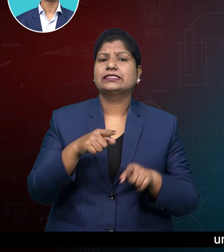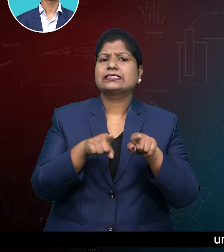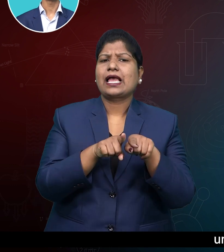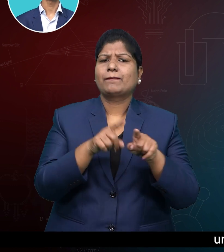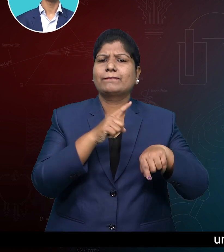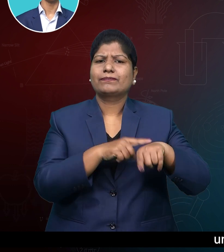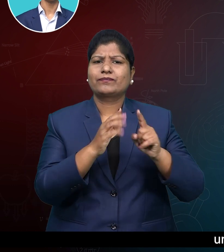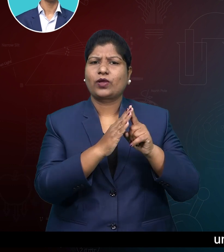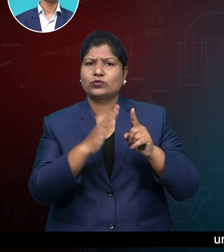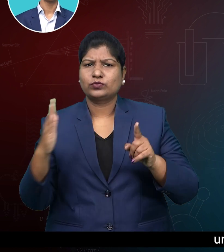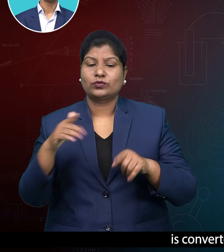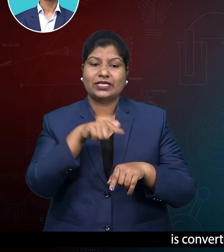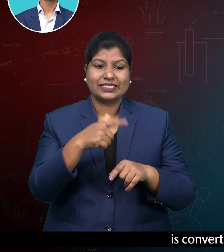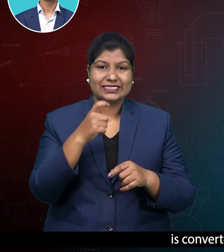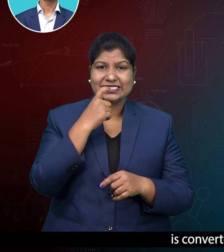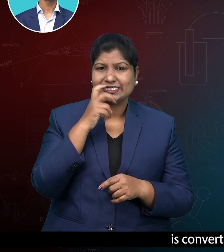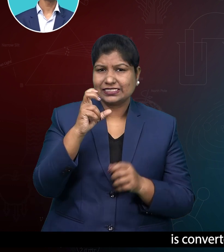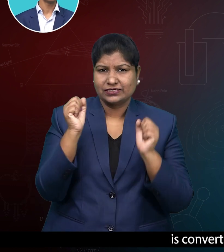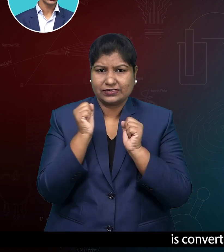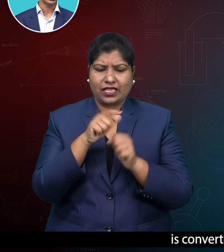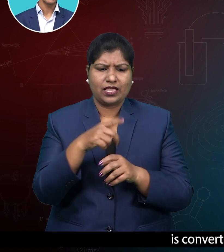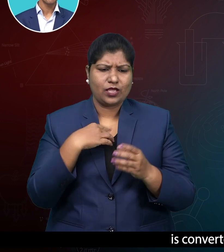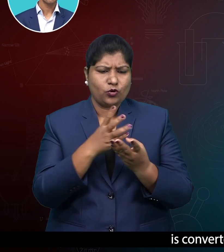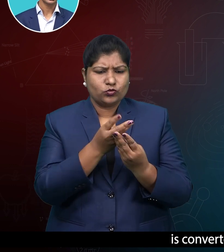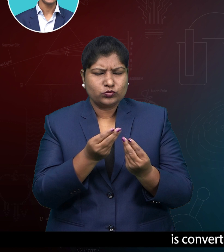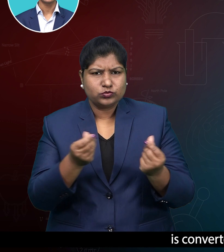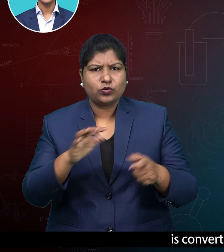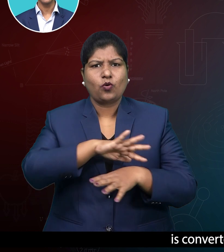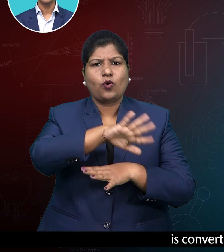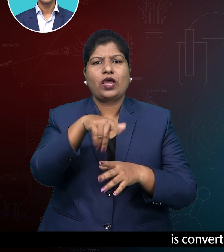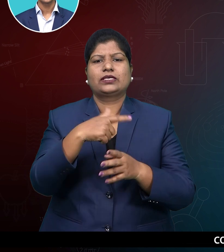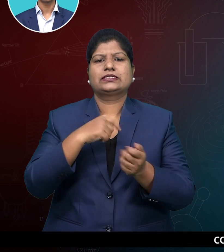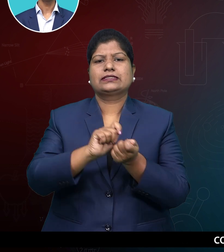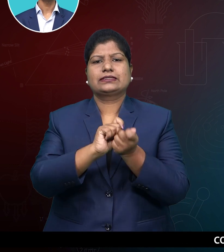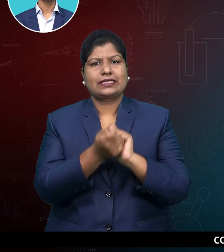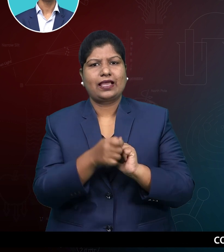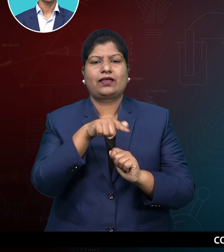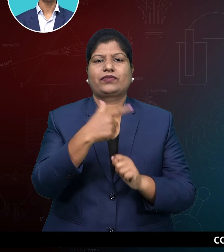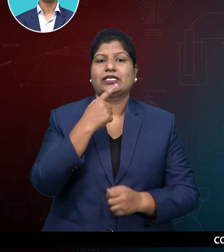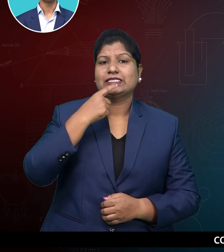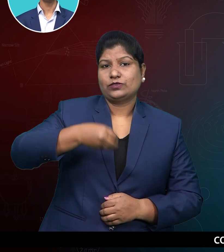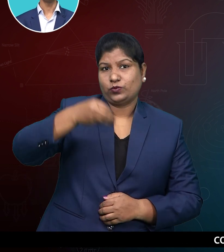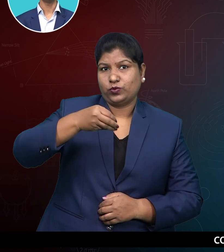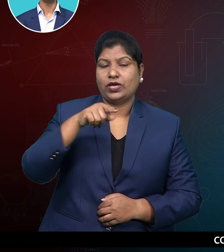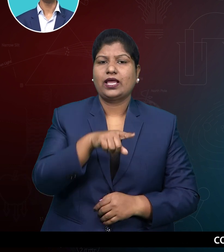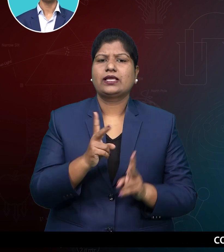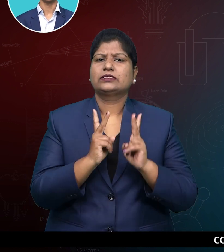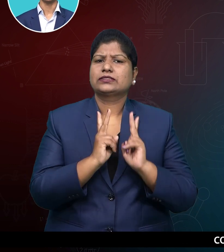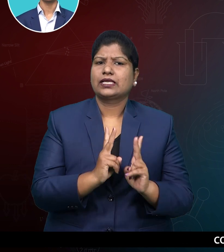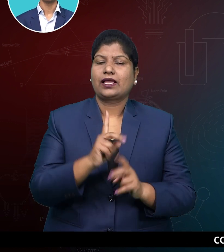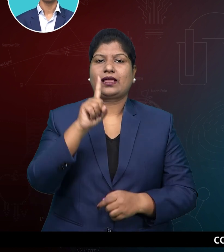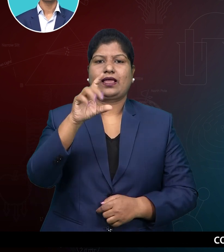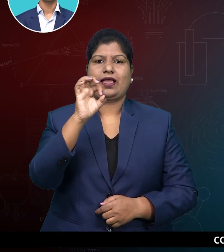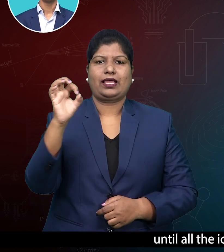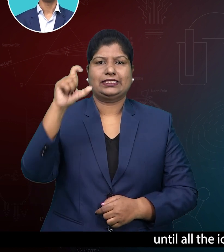the entire ice is converted into liquid and again constant at 100 degrees